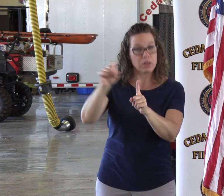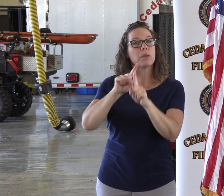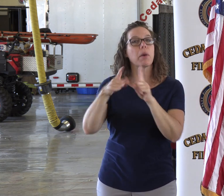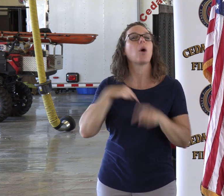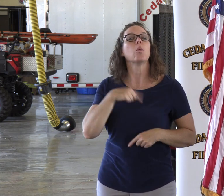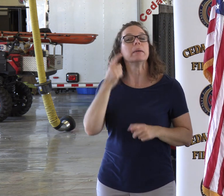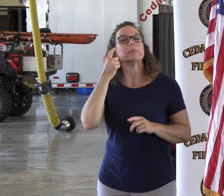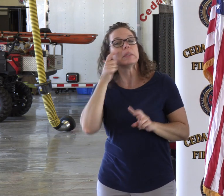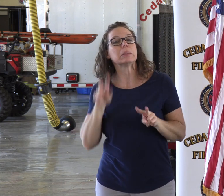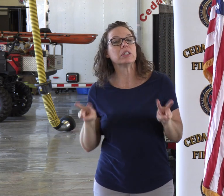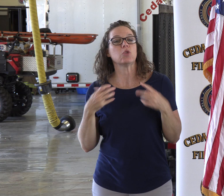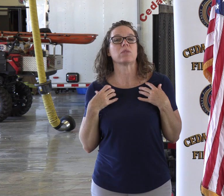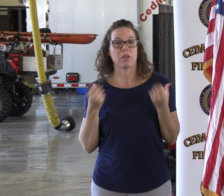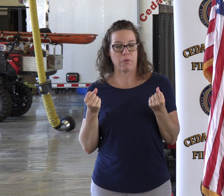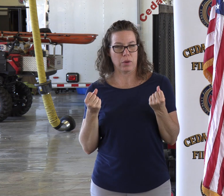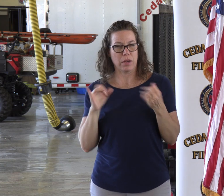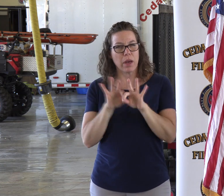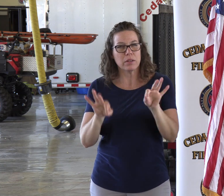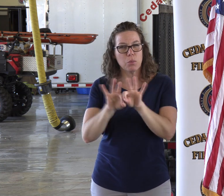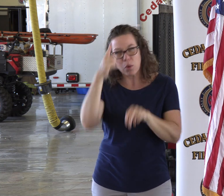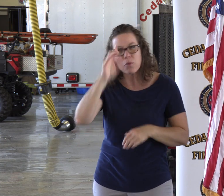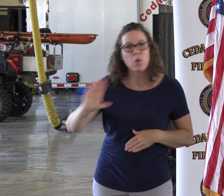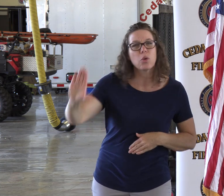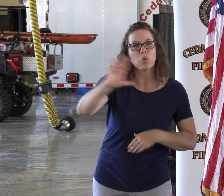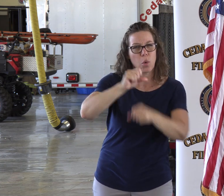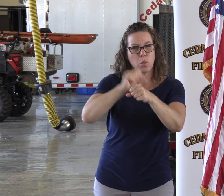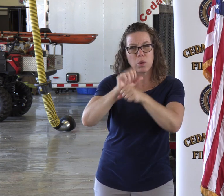recovery. Important for jobs in our community.